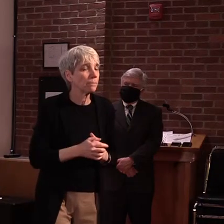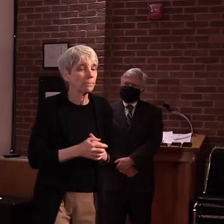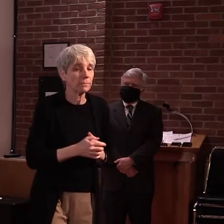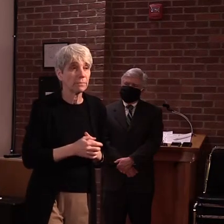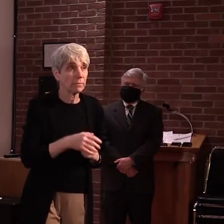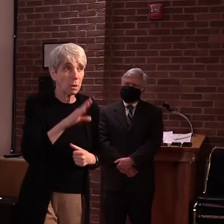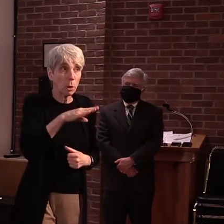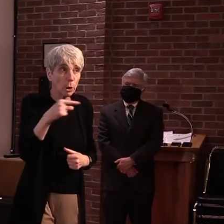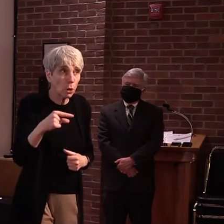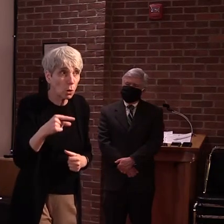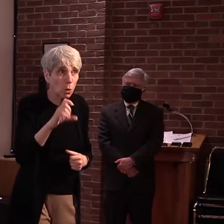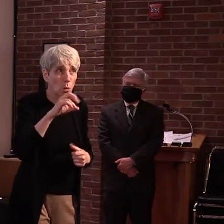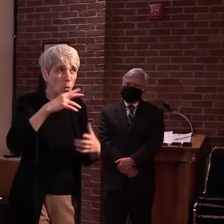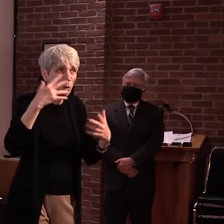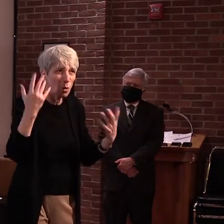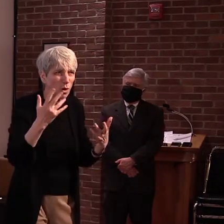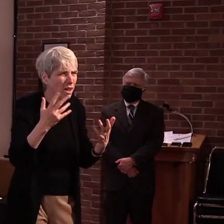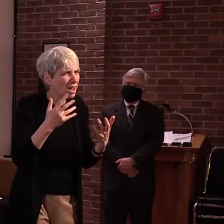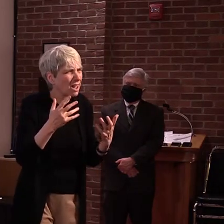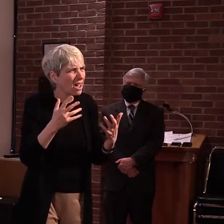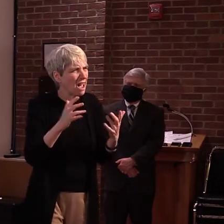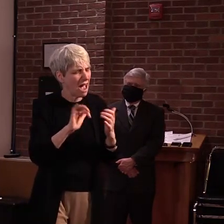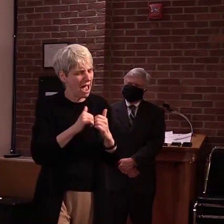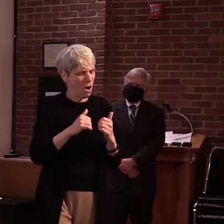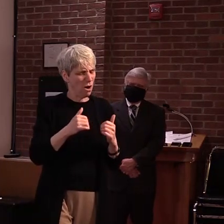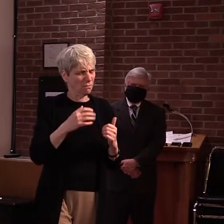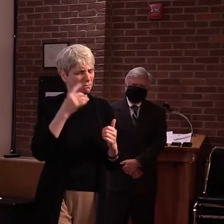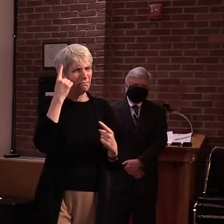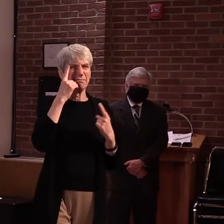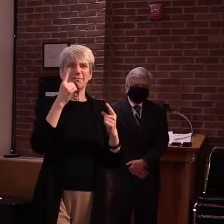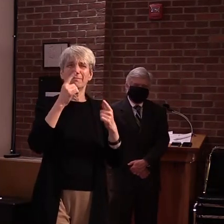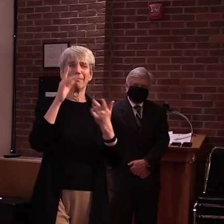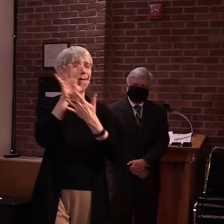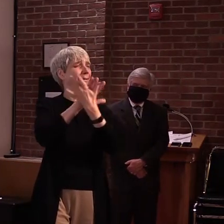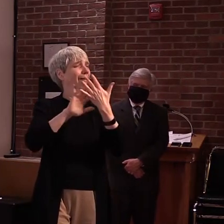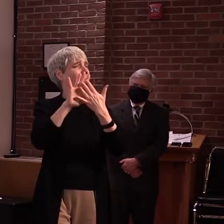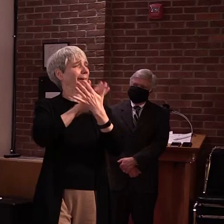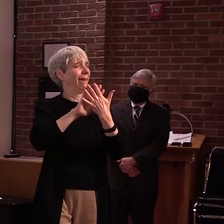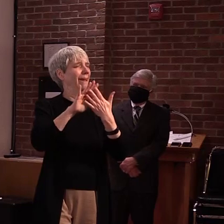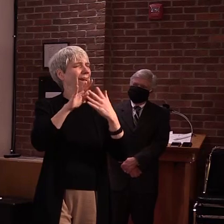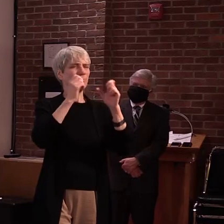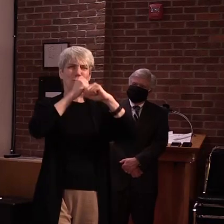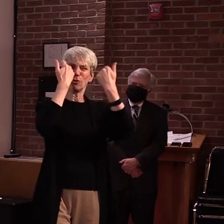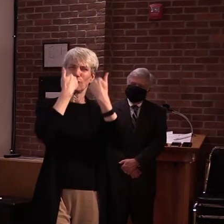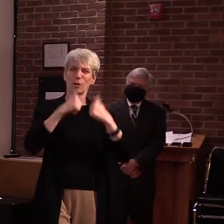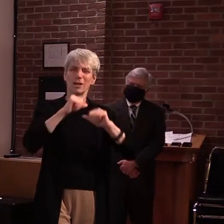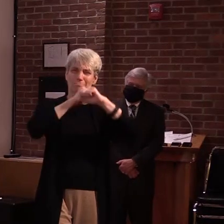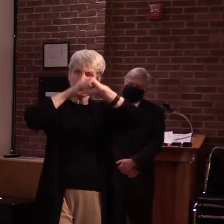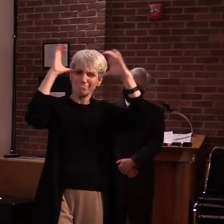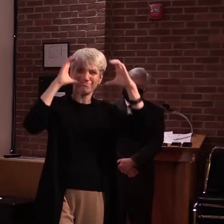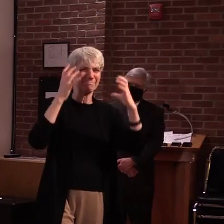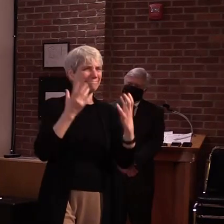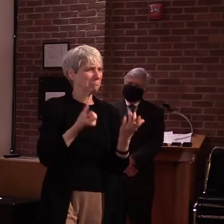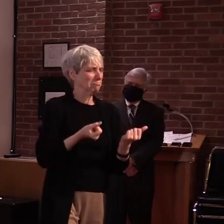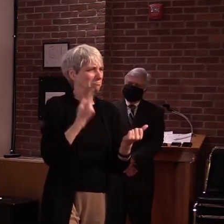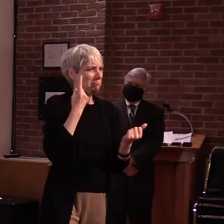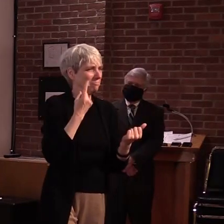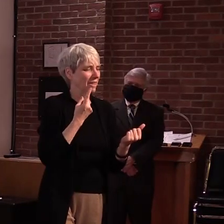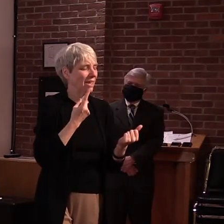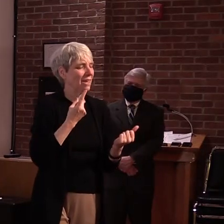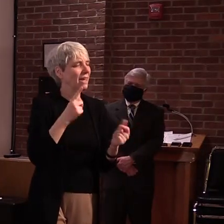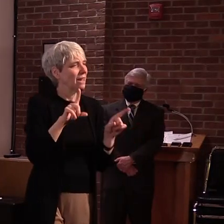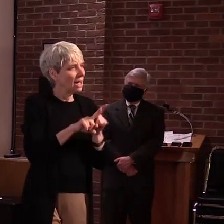Like a barbecue or something? Like it just seems very vague. And I think, you know, like Dr. Levine was saying earlier, it's